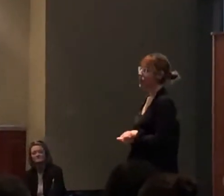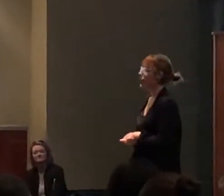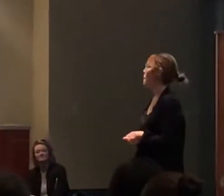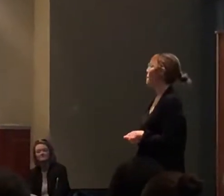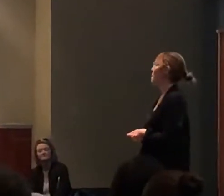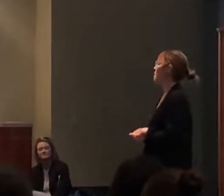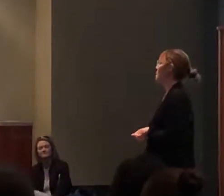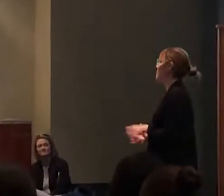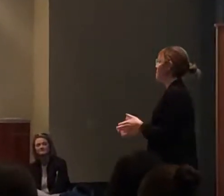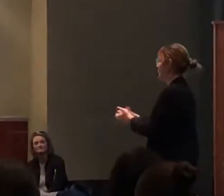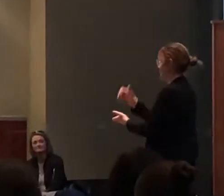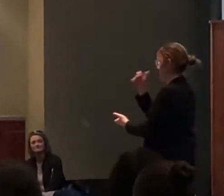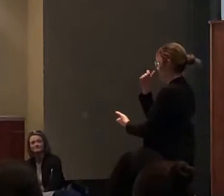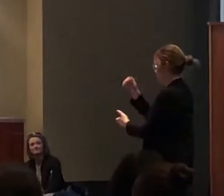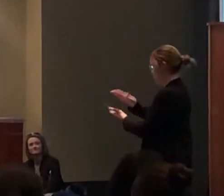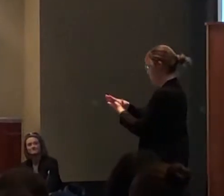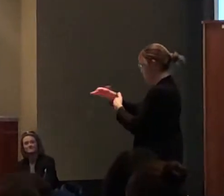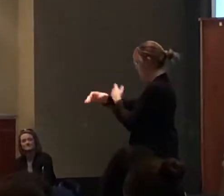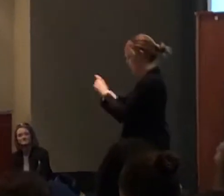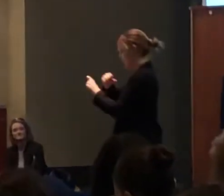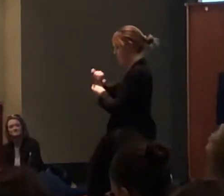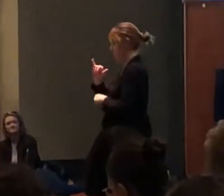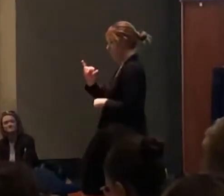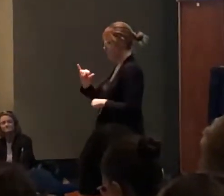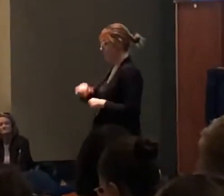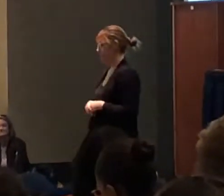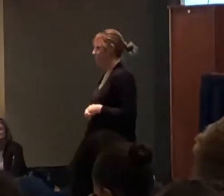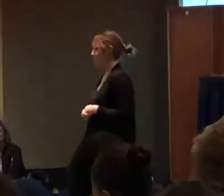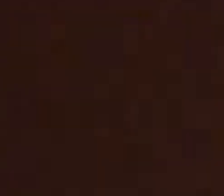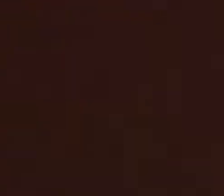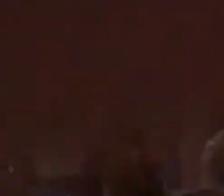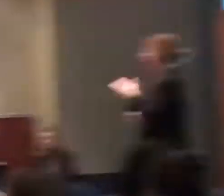That was an interesting school year.